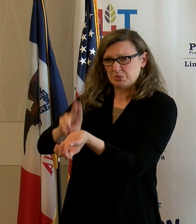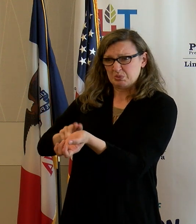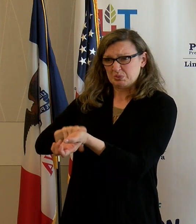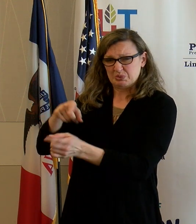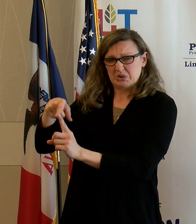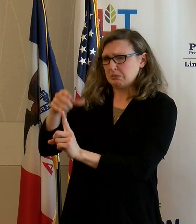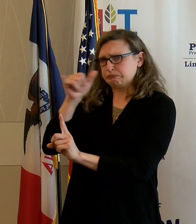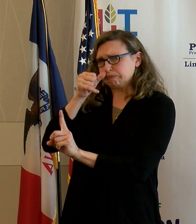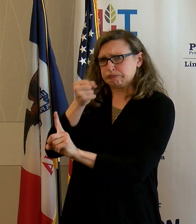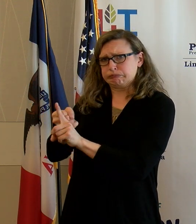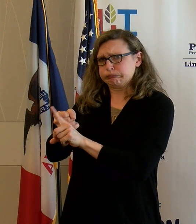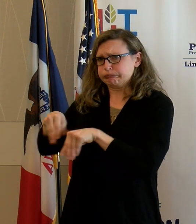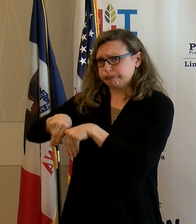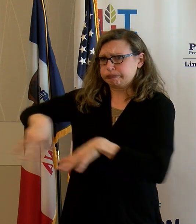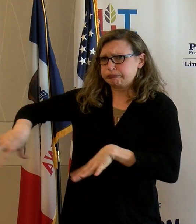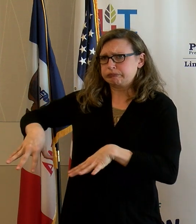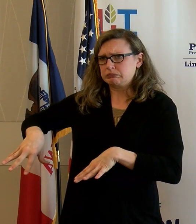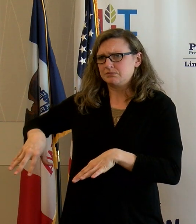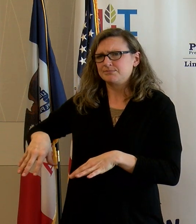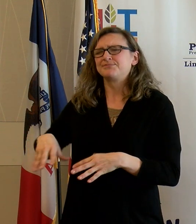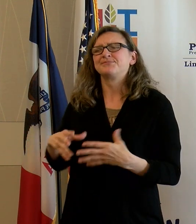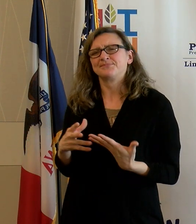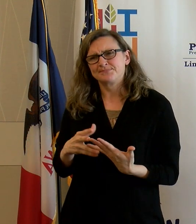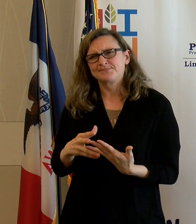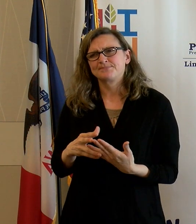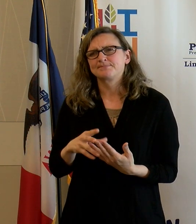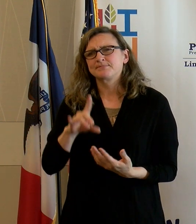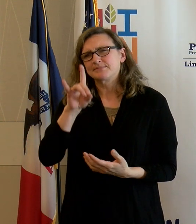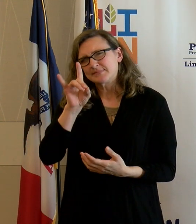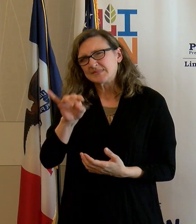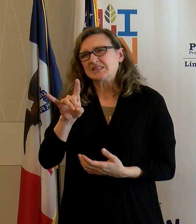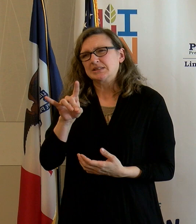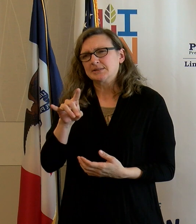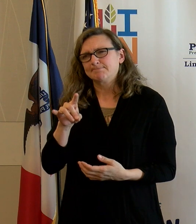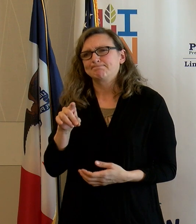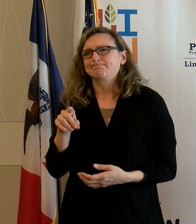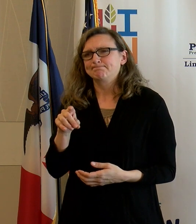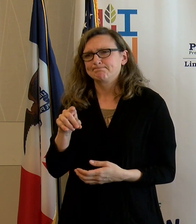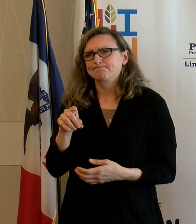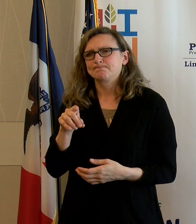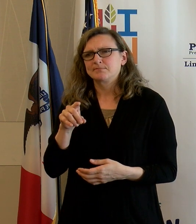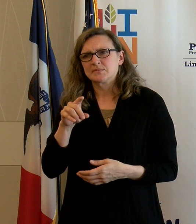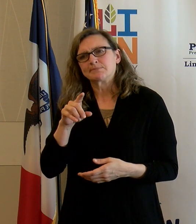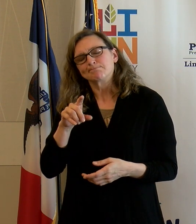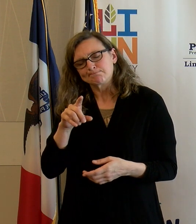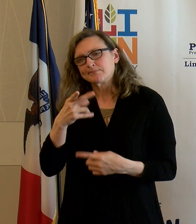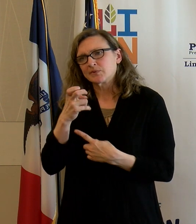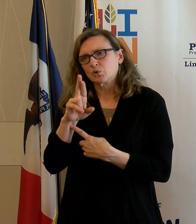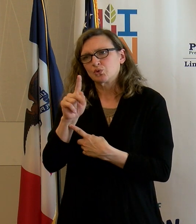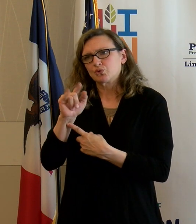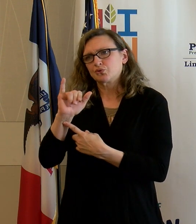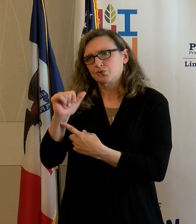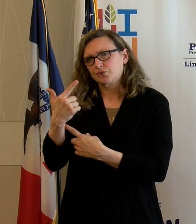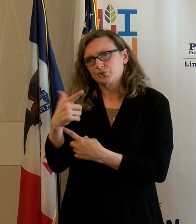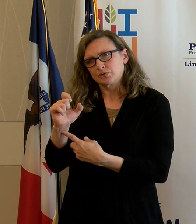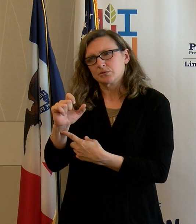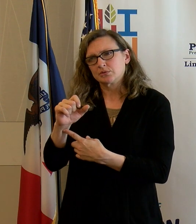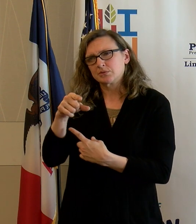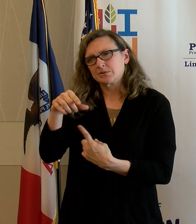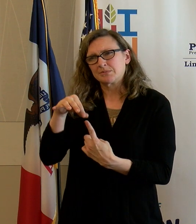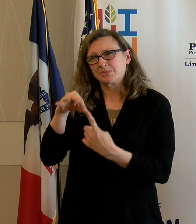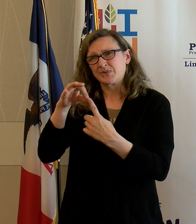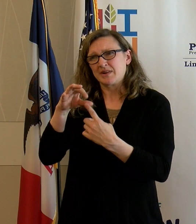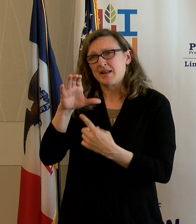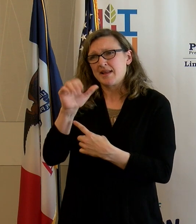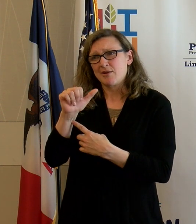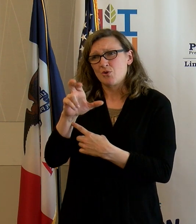Correct. At least as of last week, we had confirmed that at Heritage Specialty Care, 4 residents had tested positive. Is that the care facility